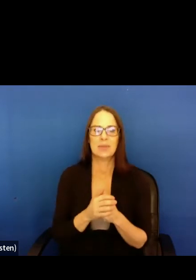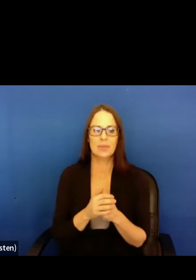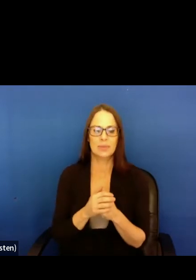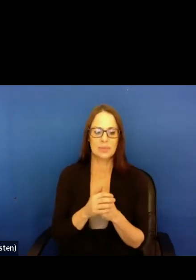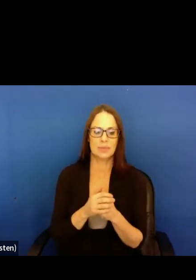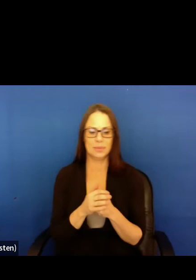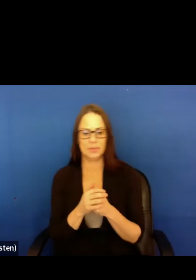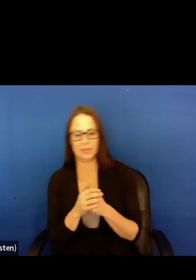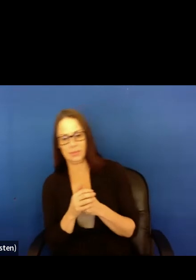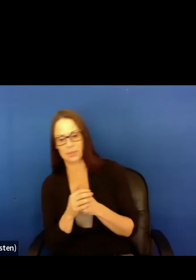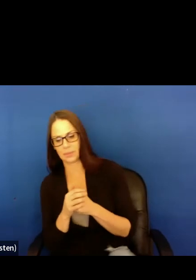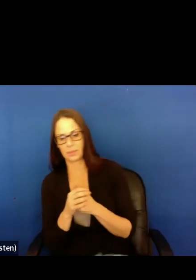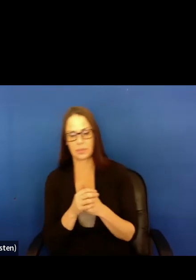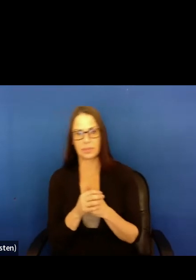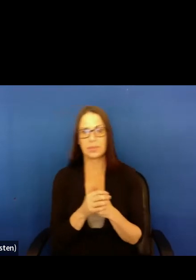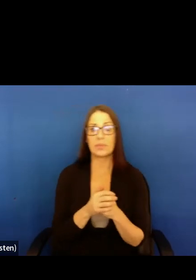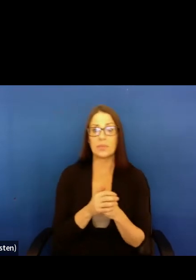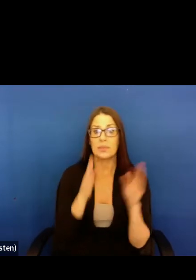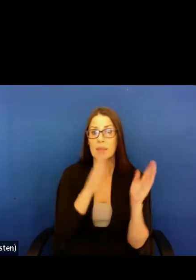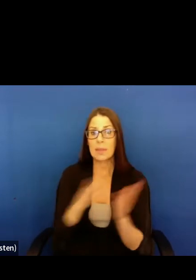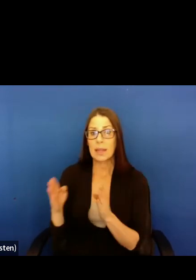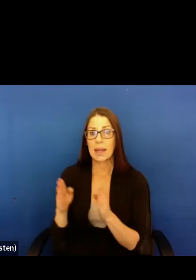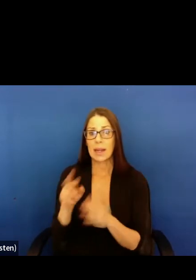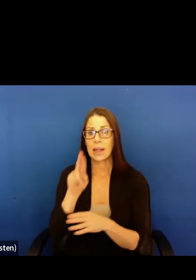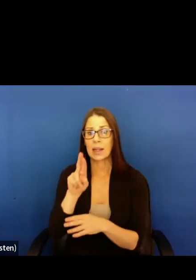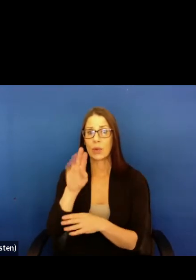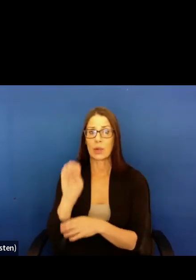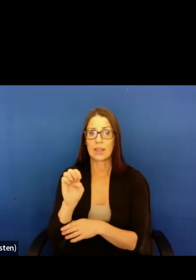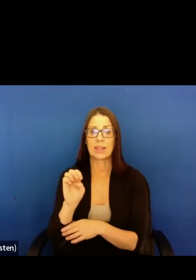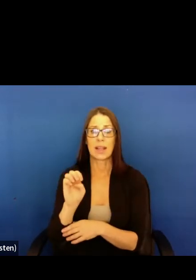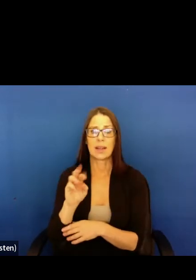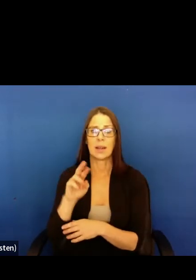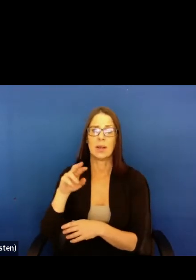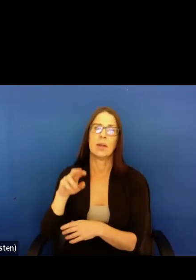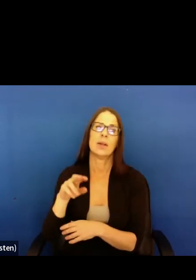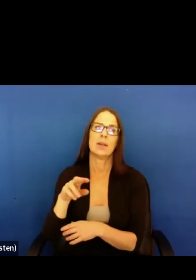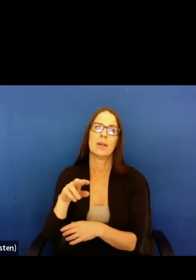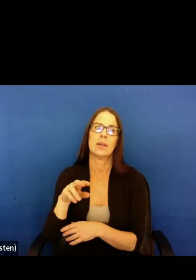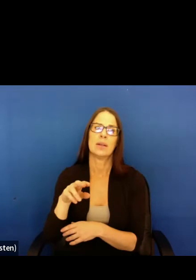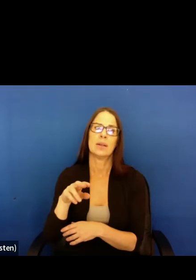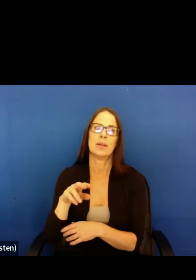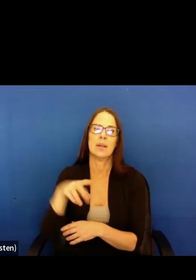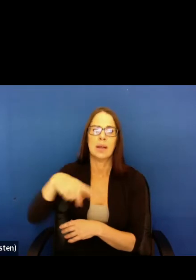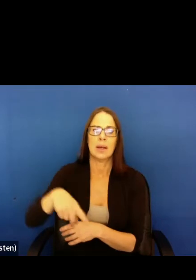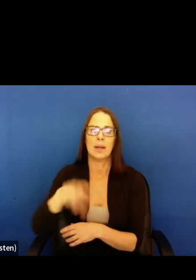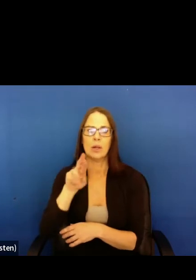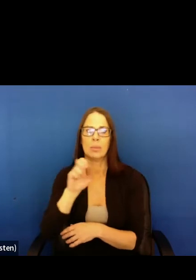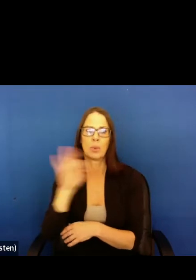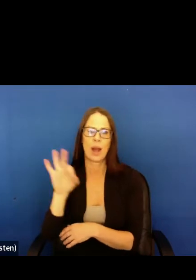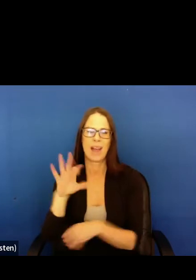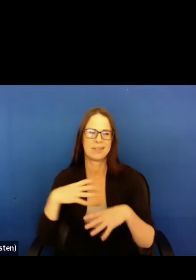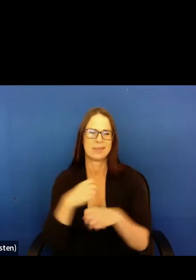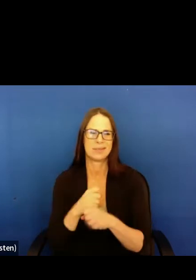So Planning, Real Estate, Facilities, short PREF for short, is the department responsible for